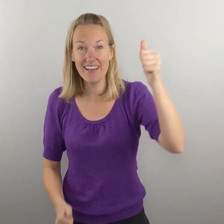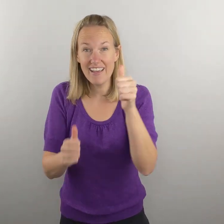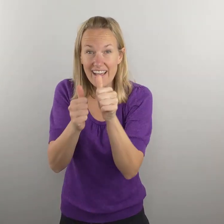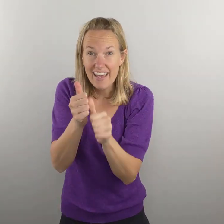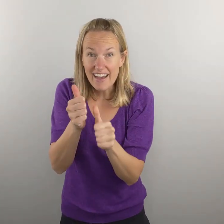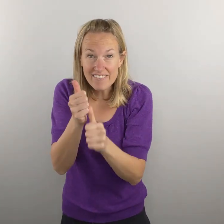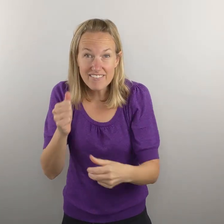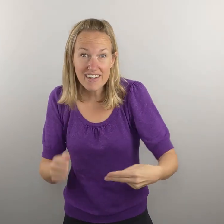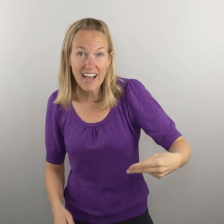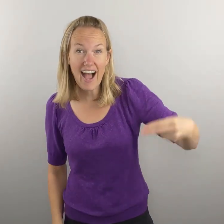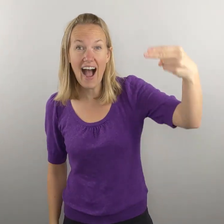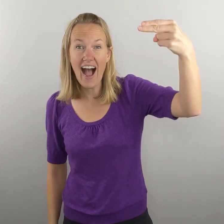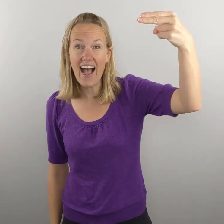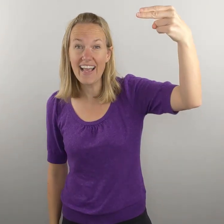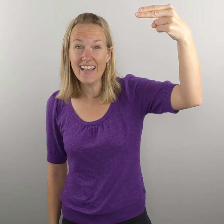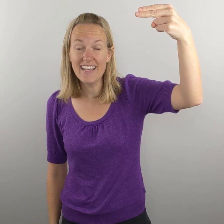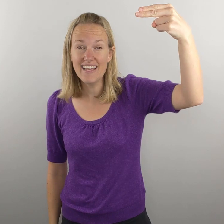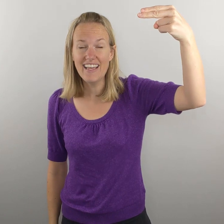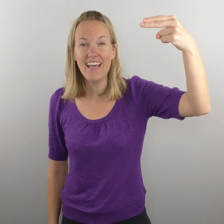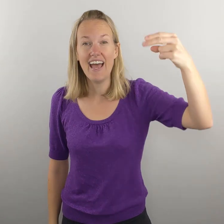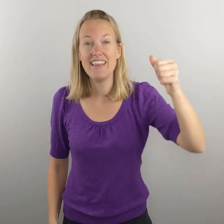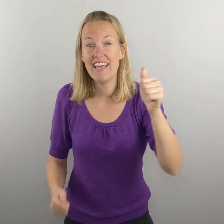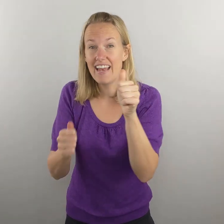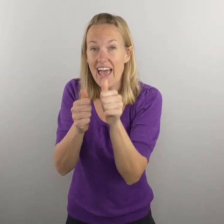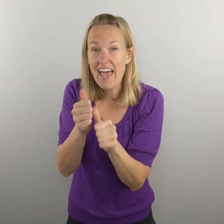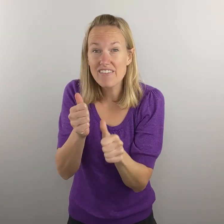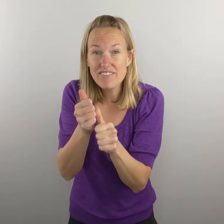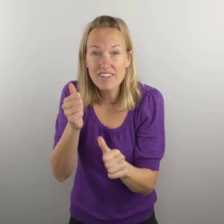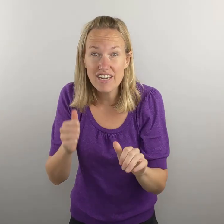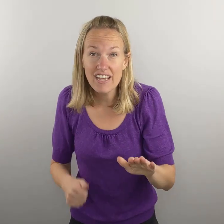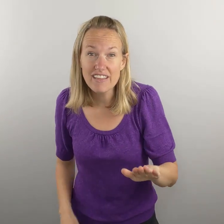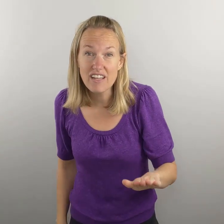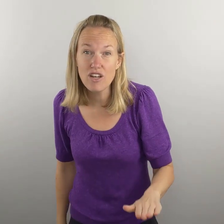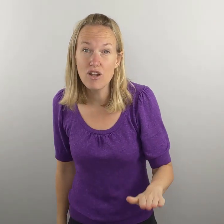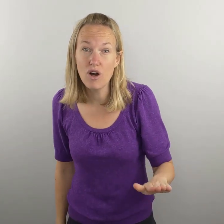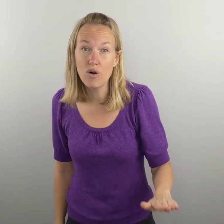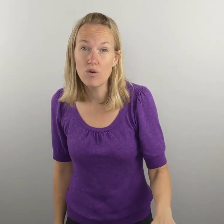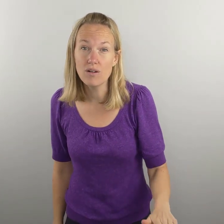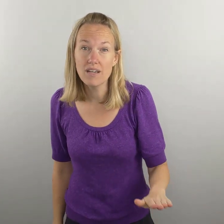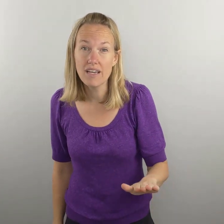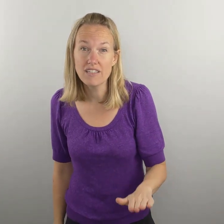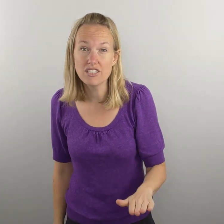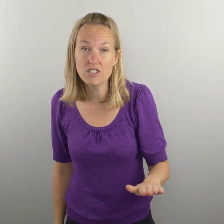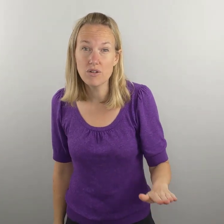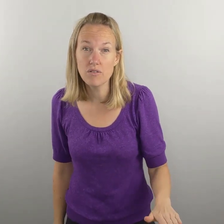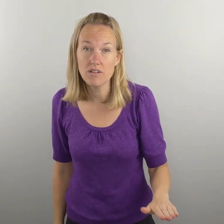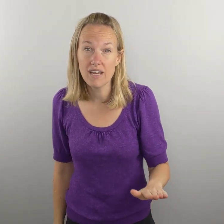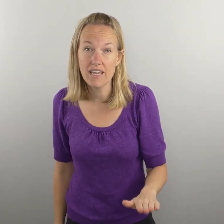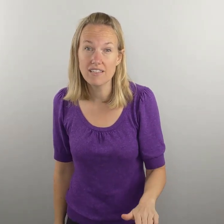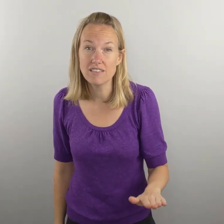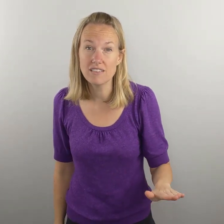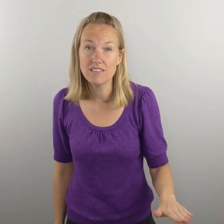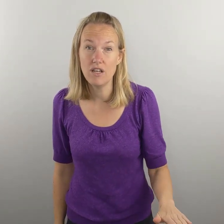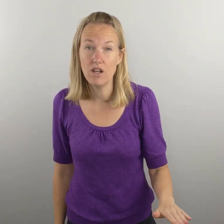okay? Every high, and then every, and then low, okay? You're just showing with your hand,